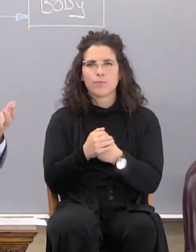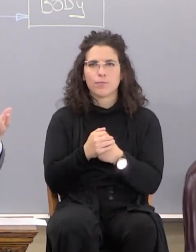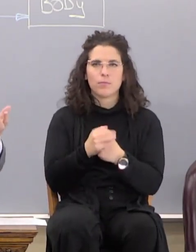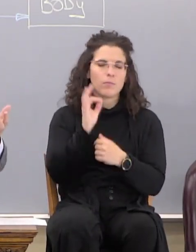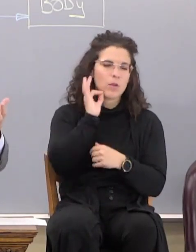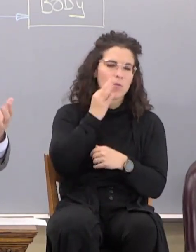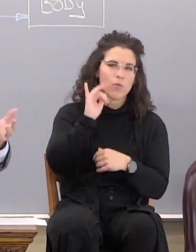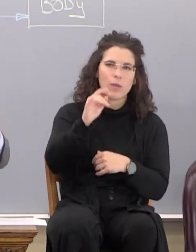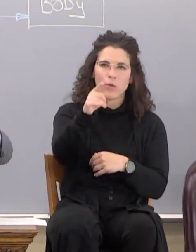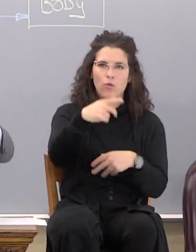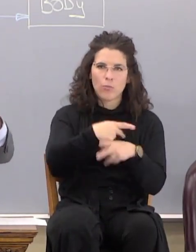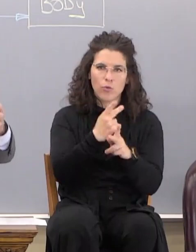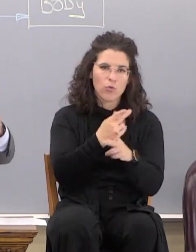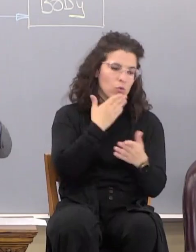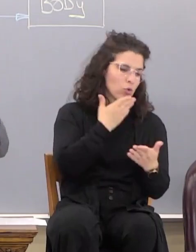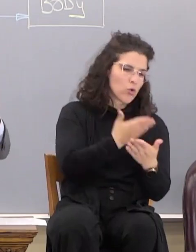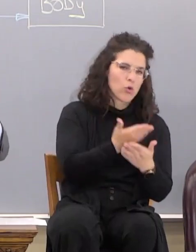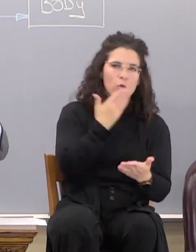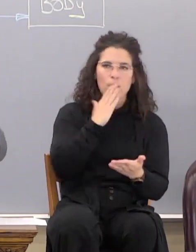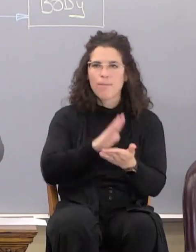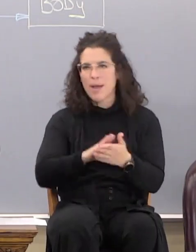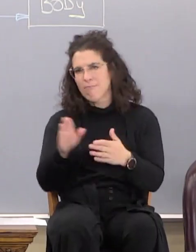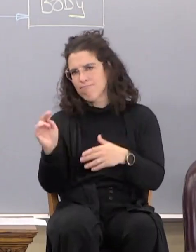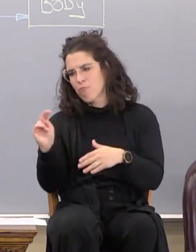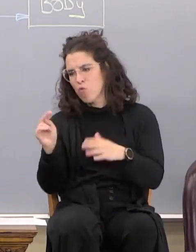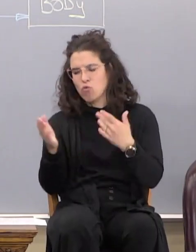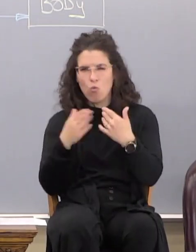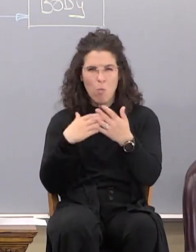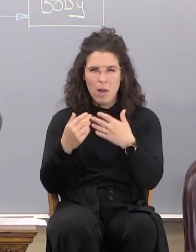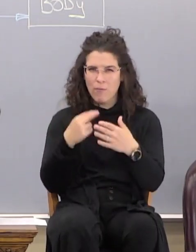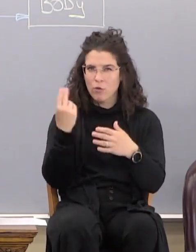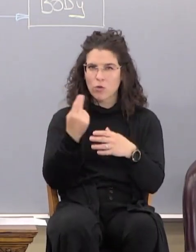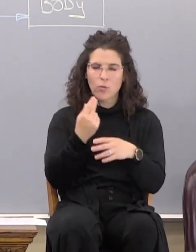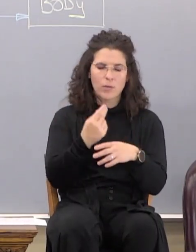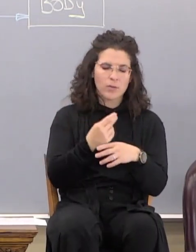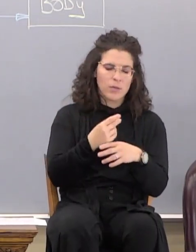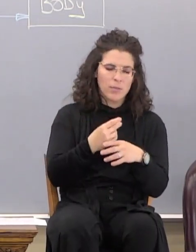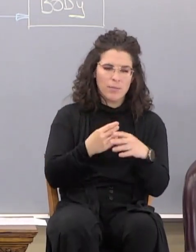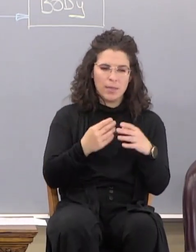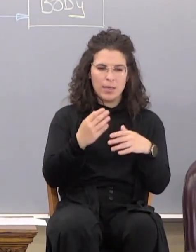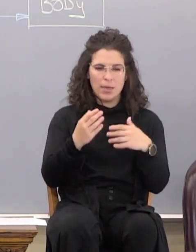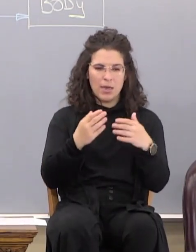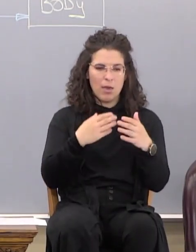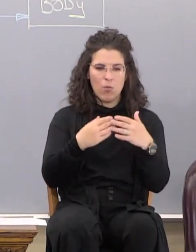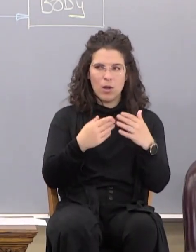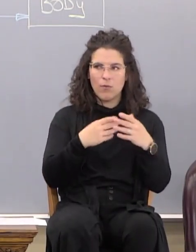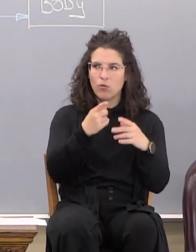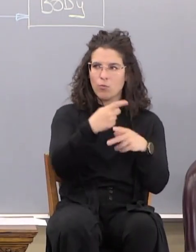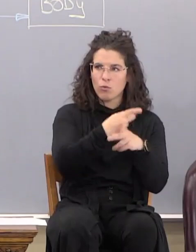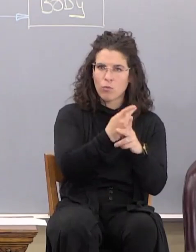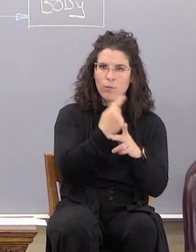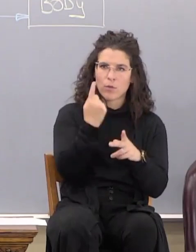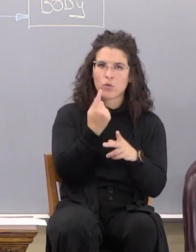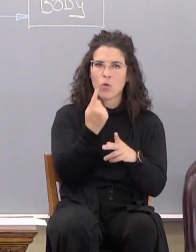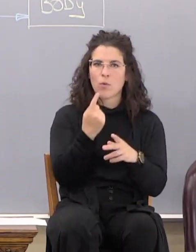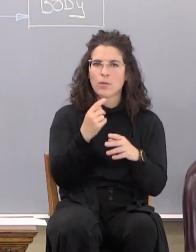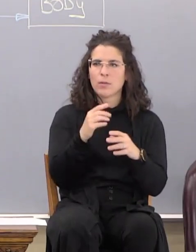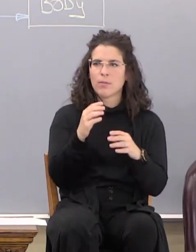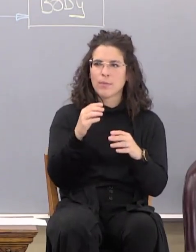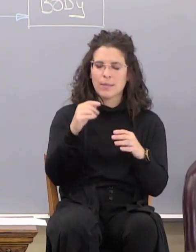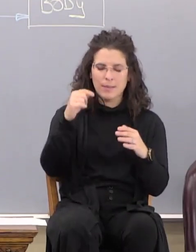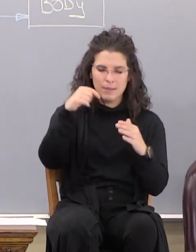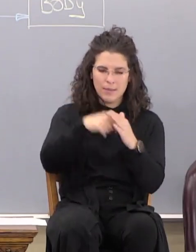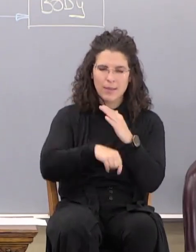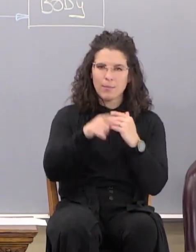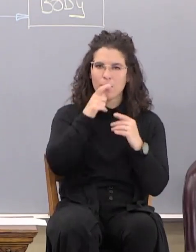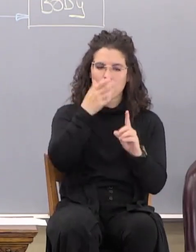that you produce, good, bad, indifferent, whatever it is always going to be peach at whatever the degree of it is. But it's always going to be the core of who you